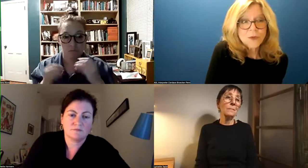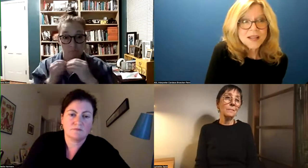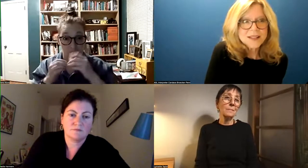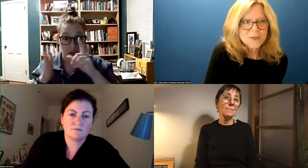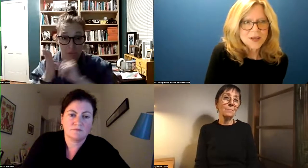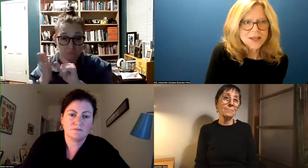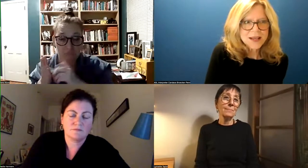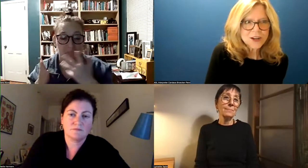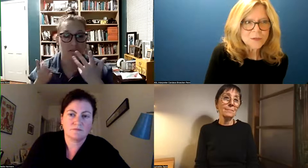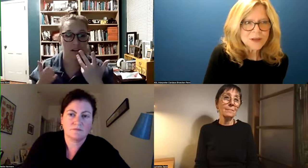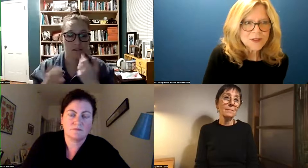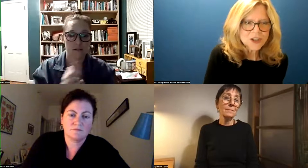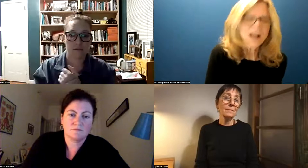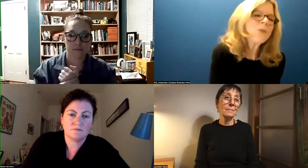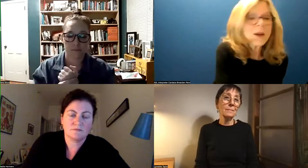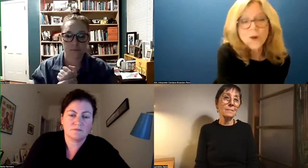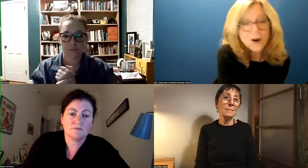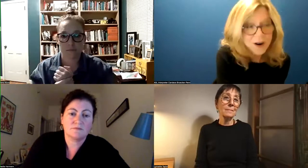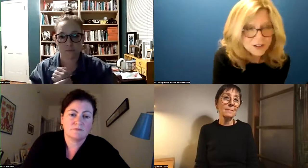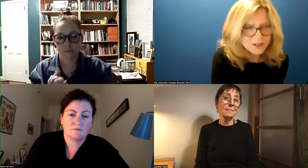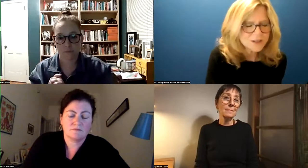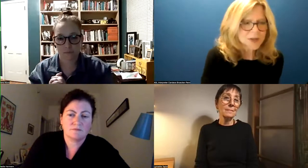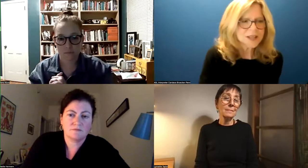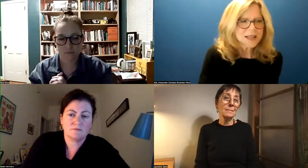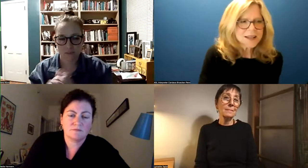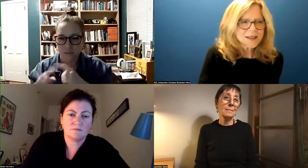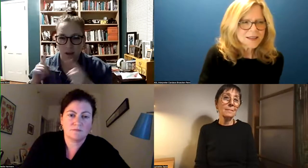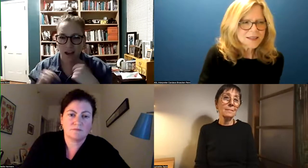I could write something. It could be fiction. I could write more articles,